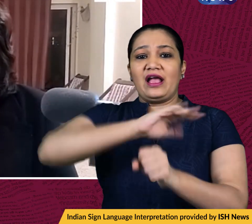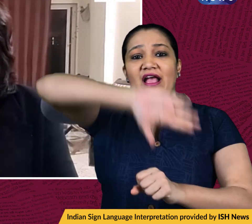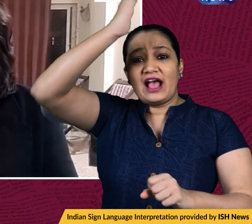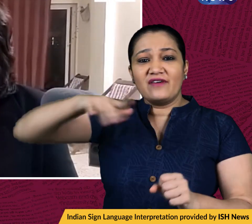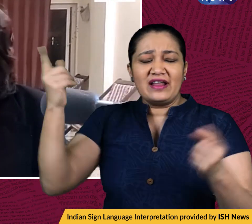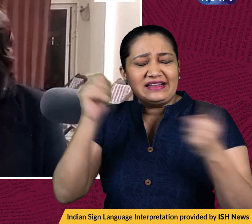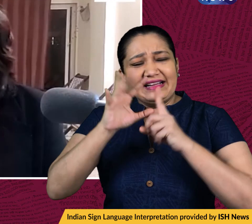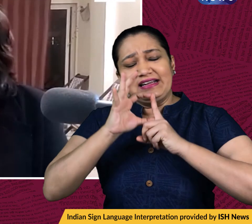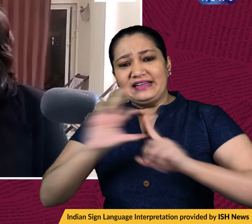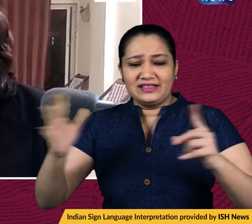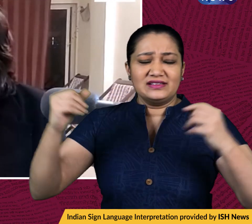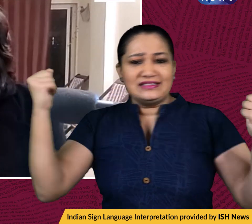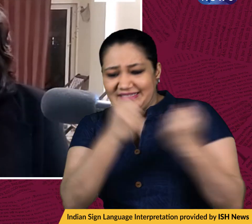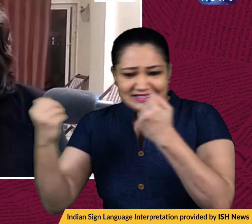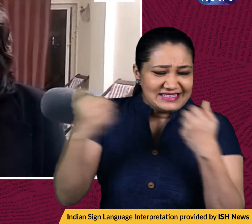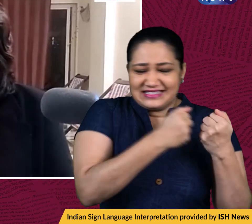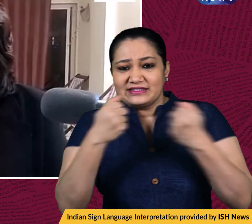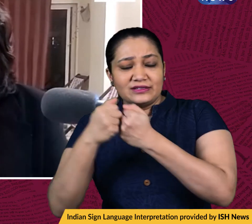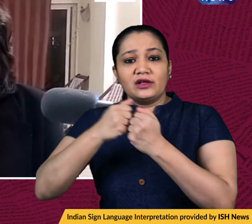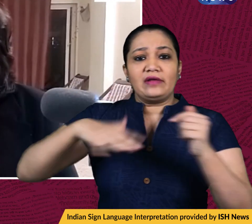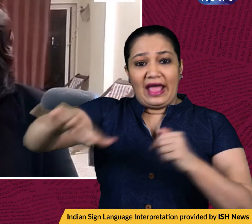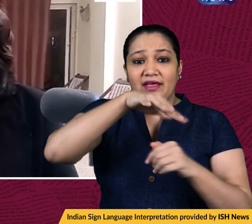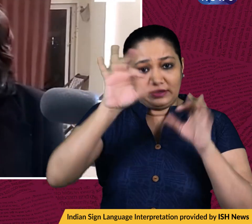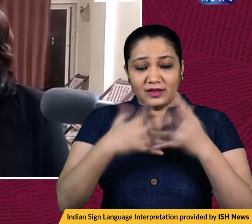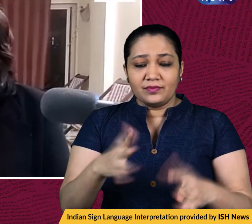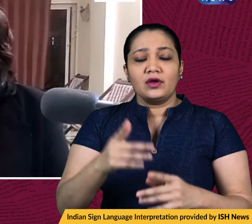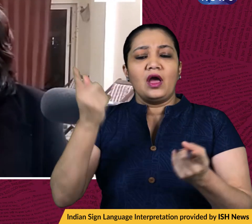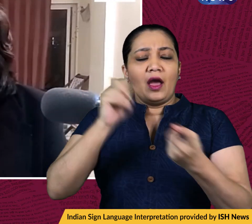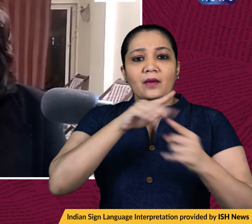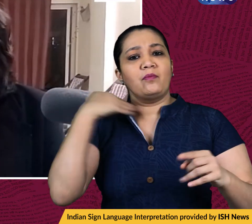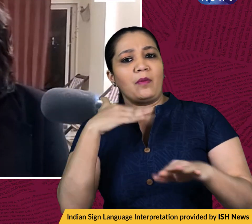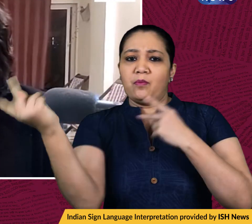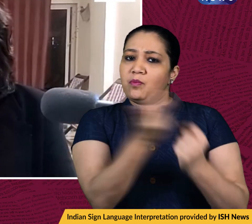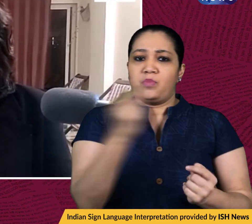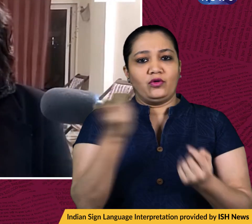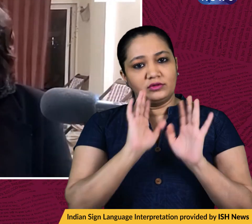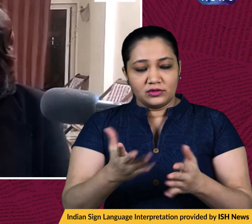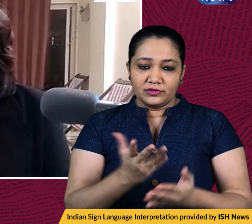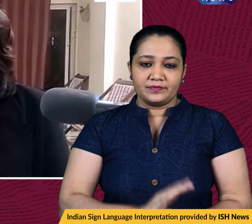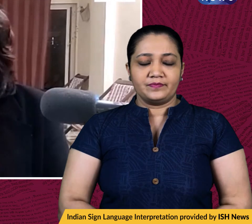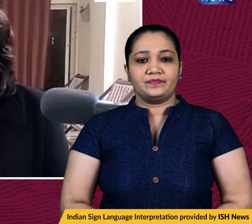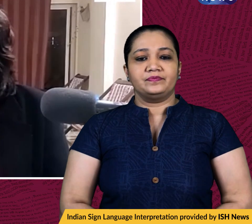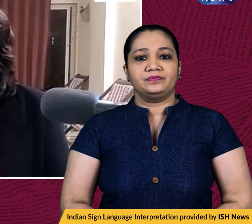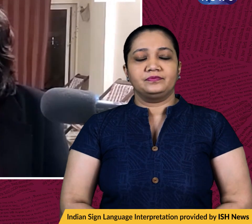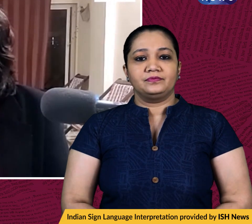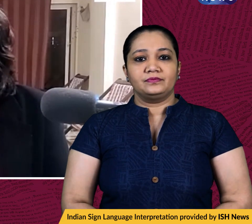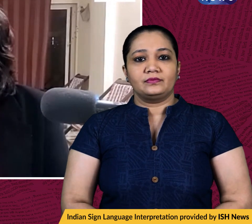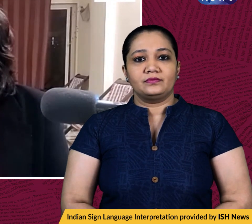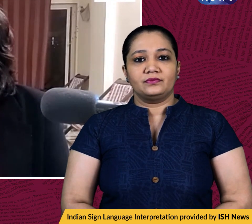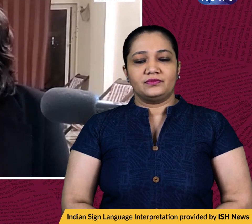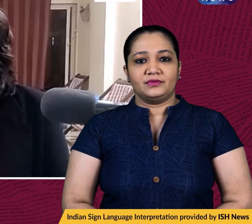troops clashed in a violent hand-to-hand combat in the Galwan Valley, resulting in casualties on both sides.